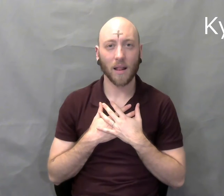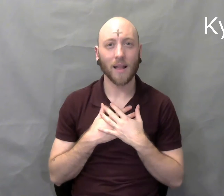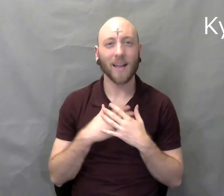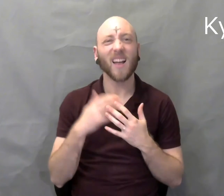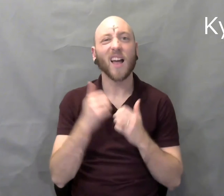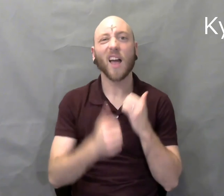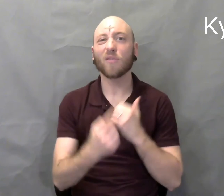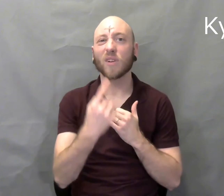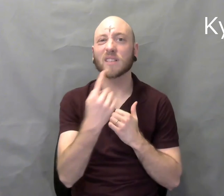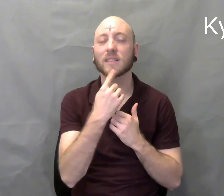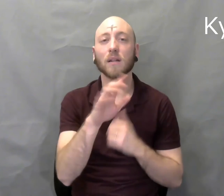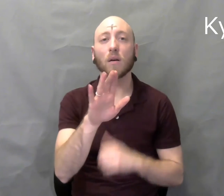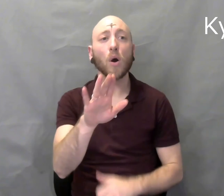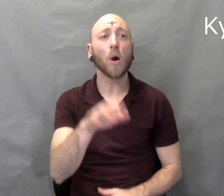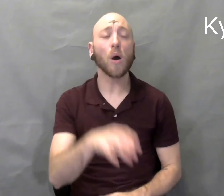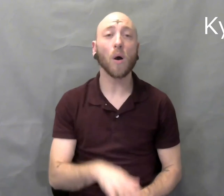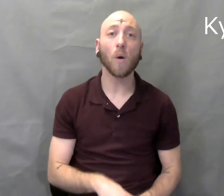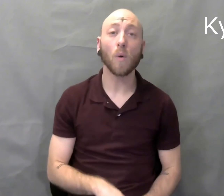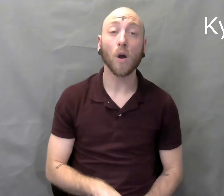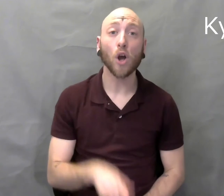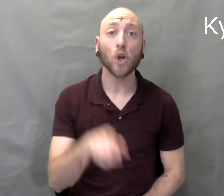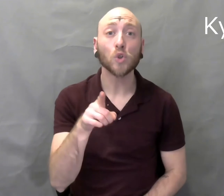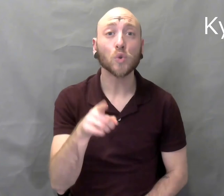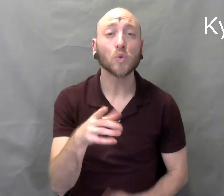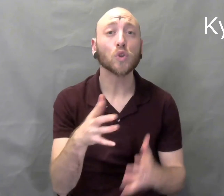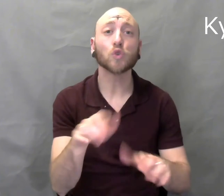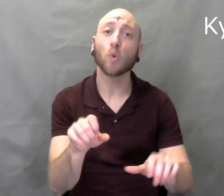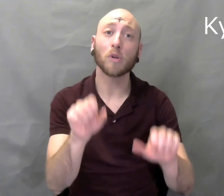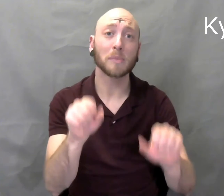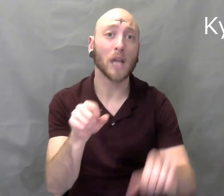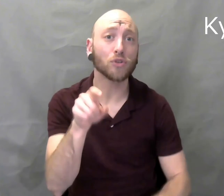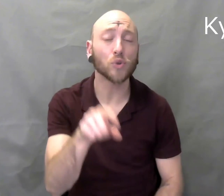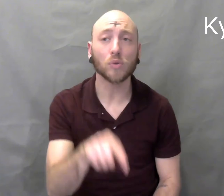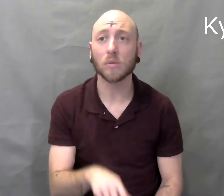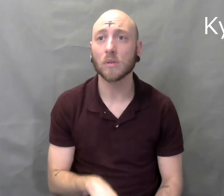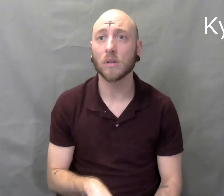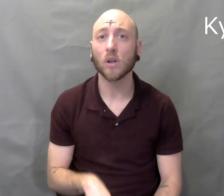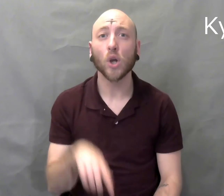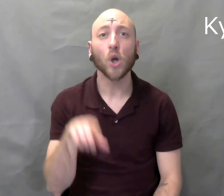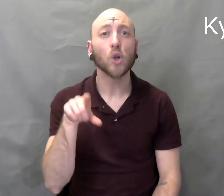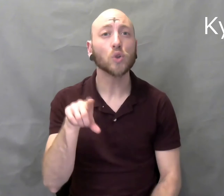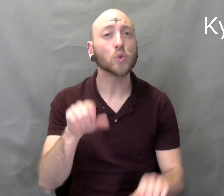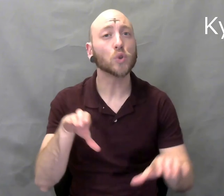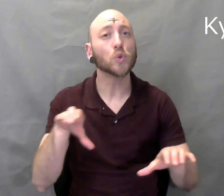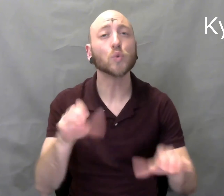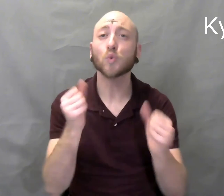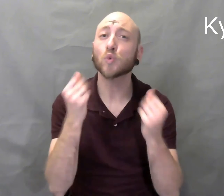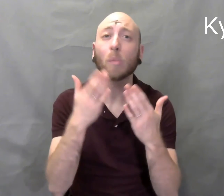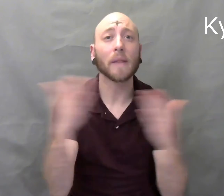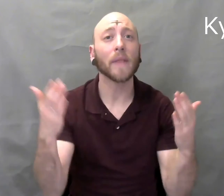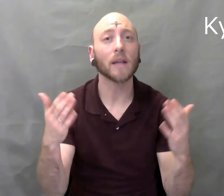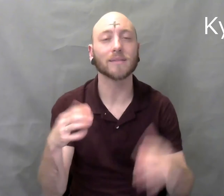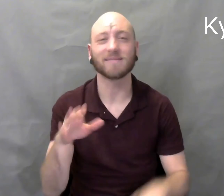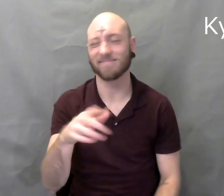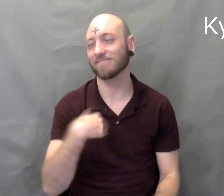potential. You have such great potential. Man, all you have so much you can do. I remember, oh my